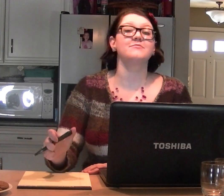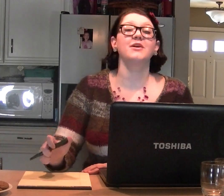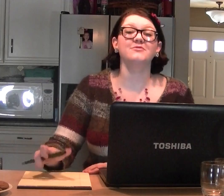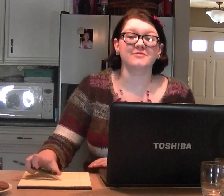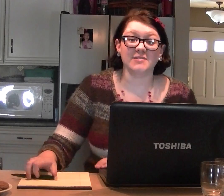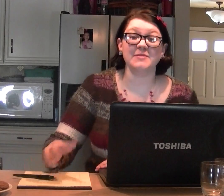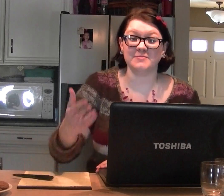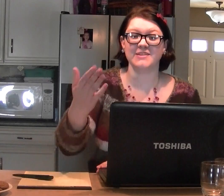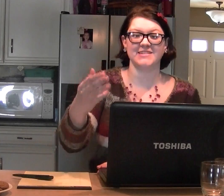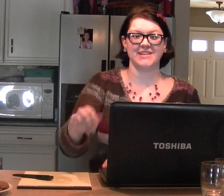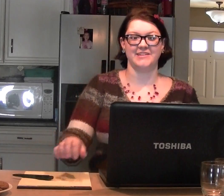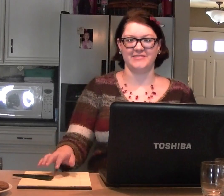Oh, come in, please, thank you.